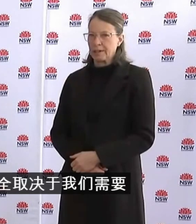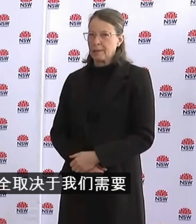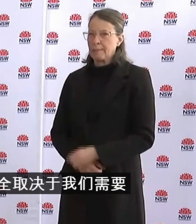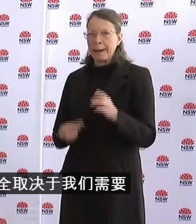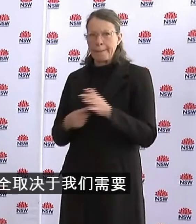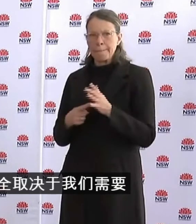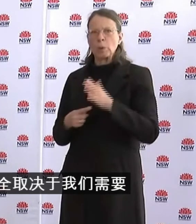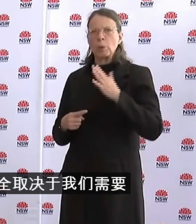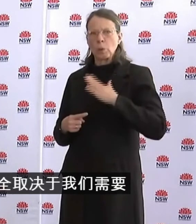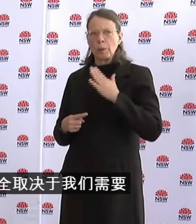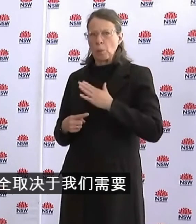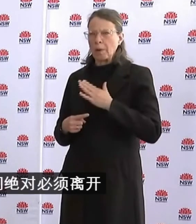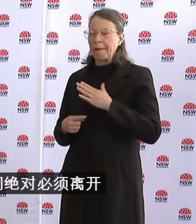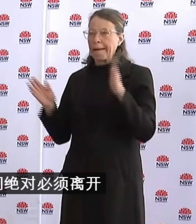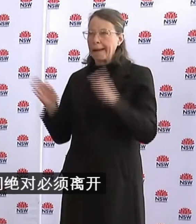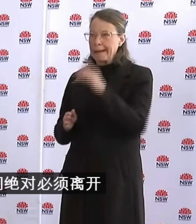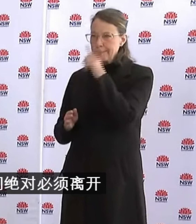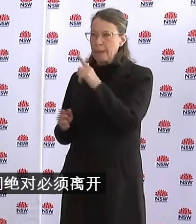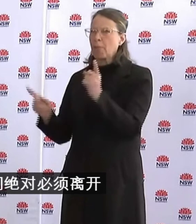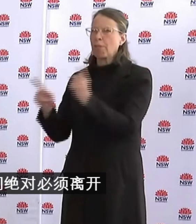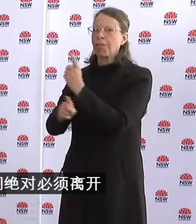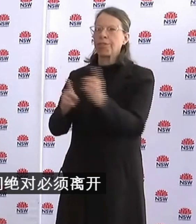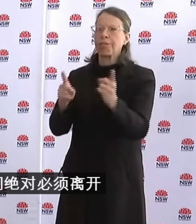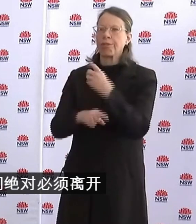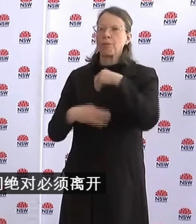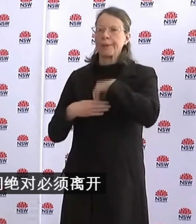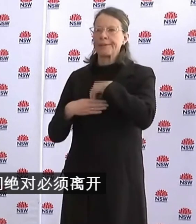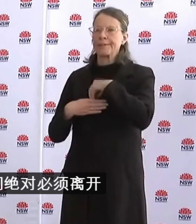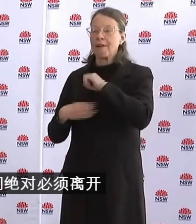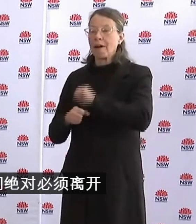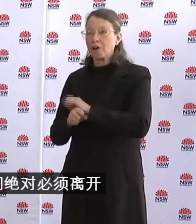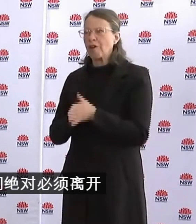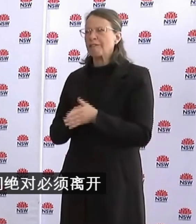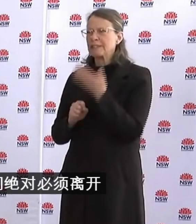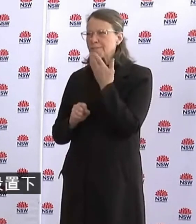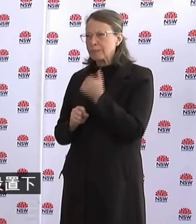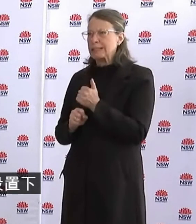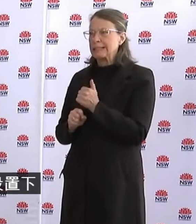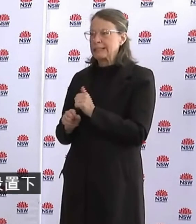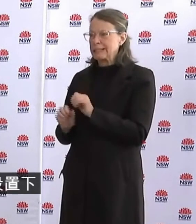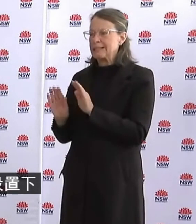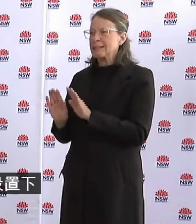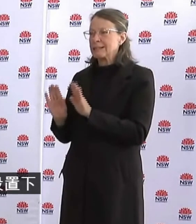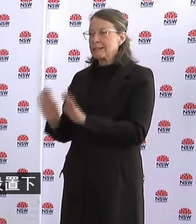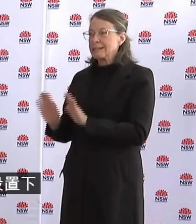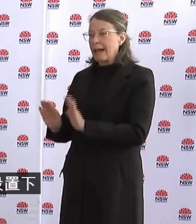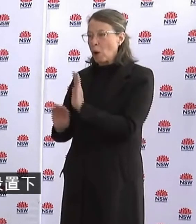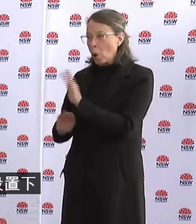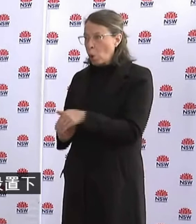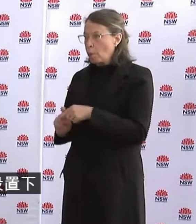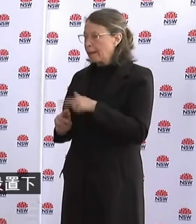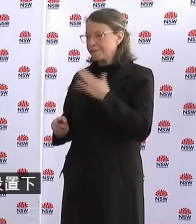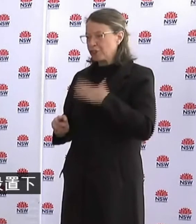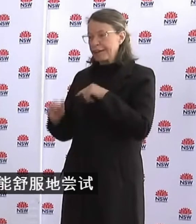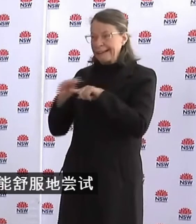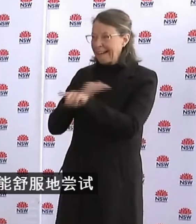down, and we know that's all up to us. We need to make sure we're not moving around unless we absolutely have to leave the house. And we need to...